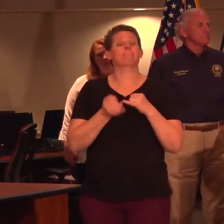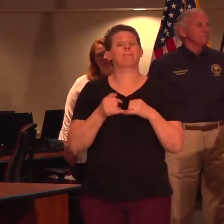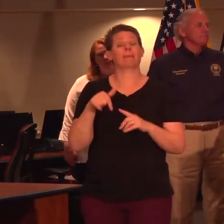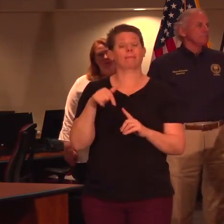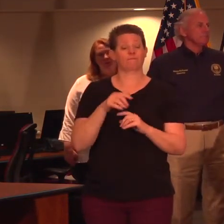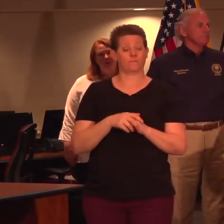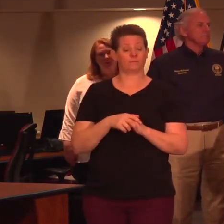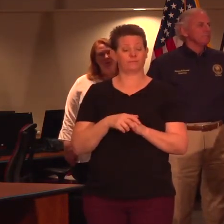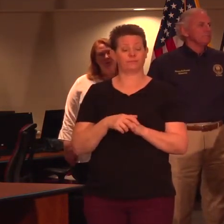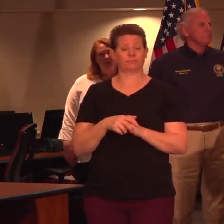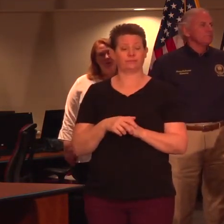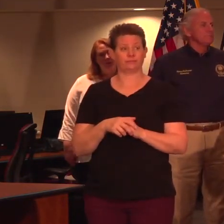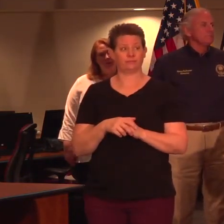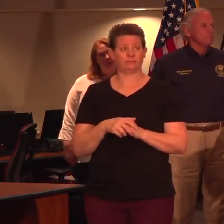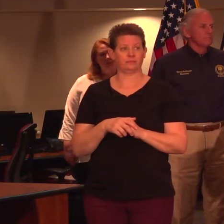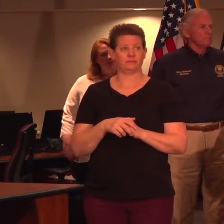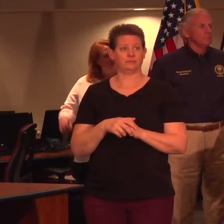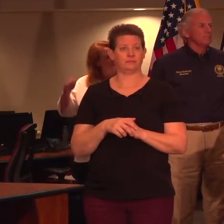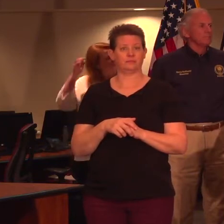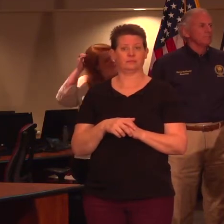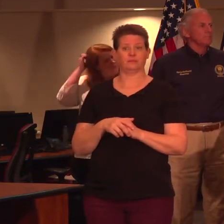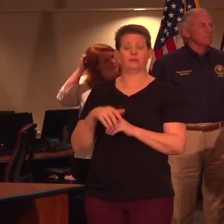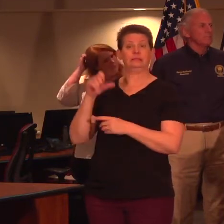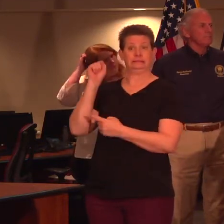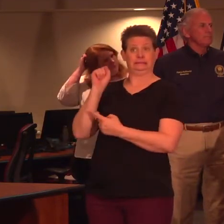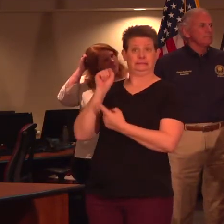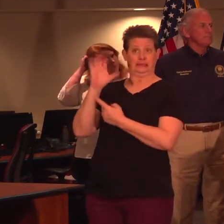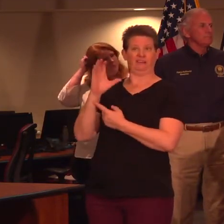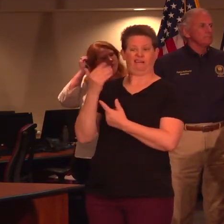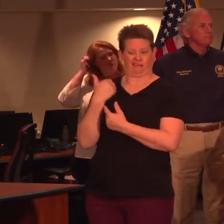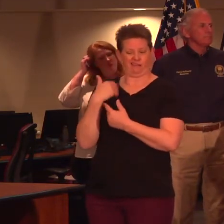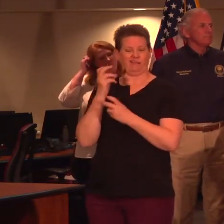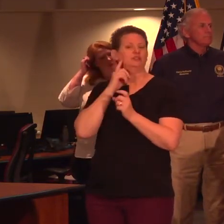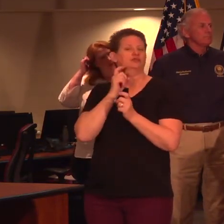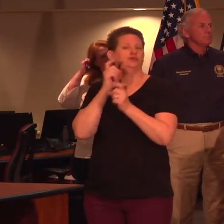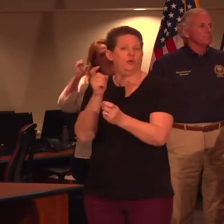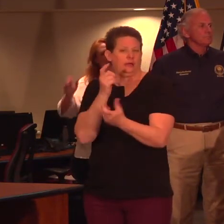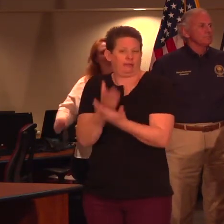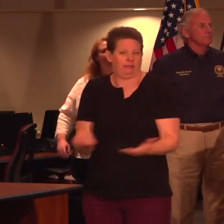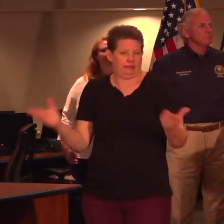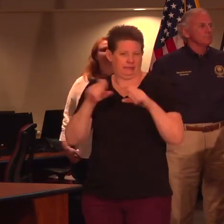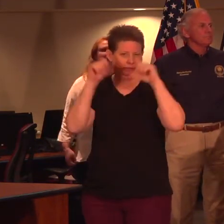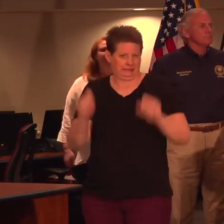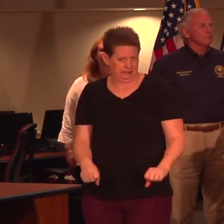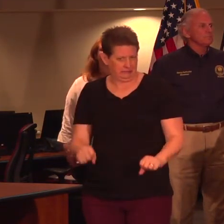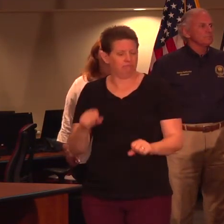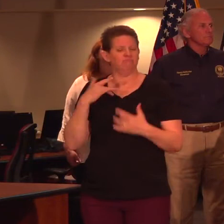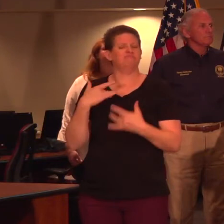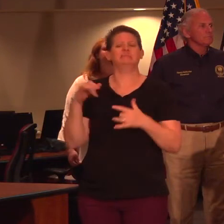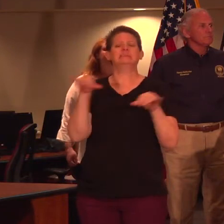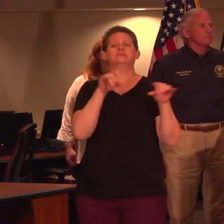South Carolina has activated our donated goods system for COVID-19, similar to what we do